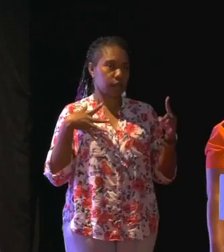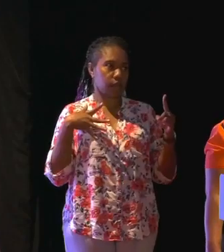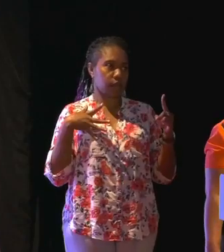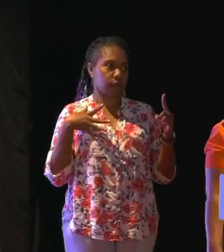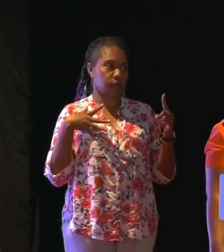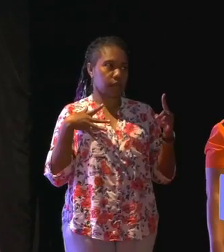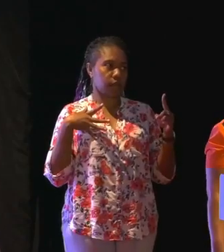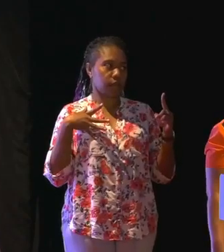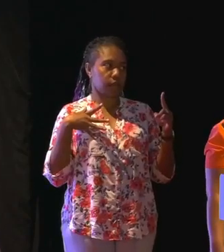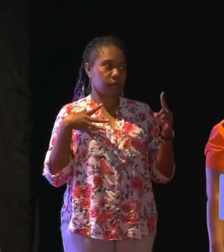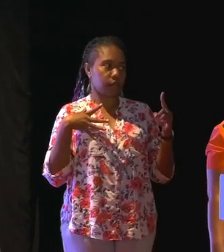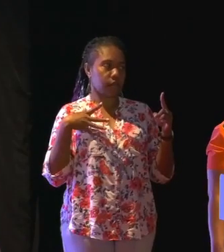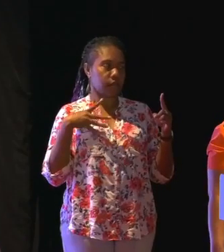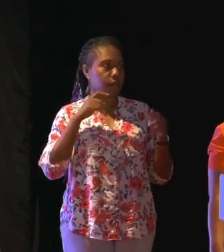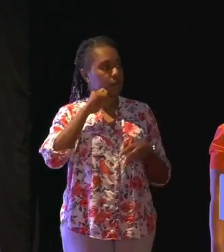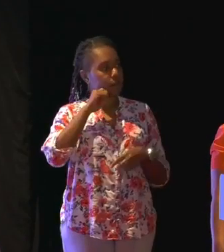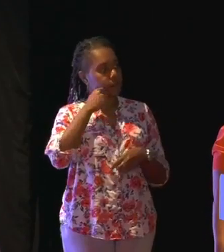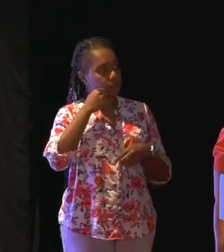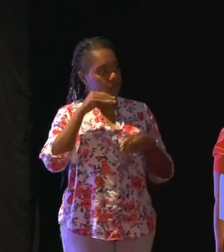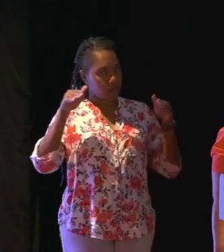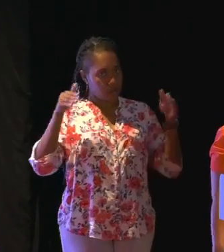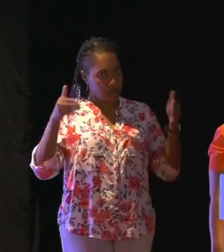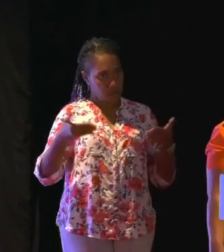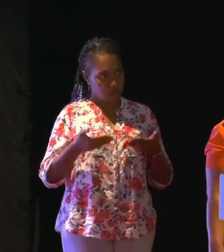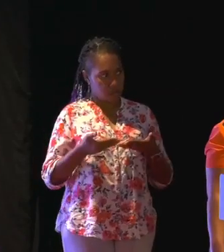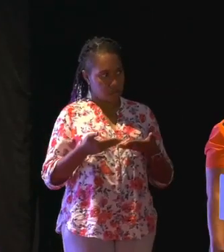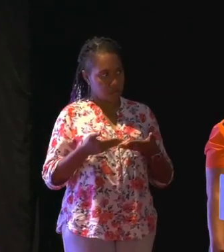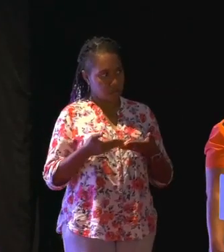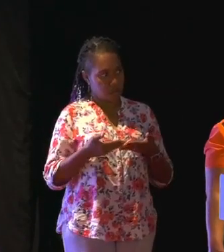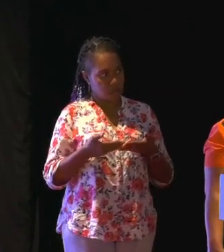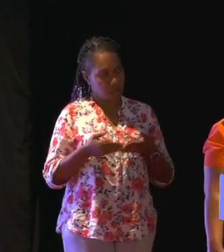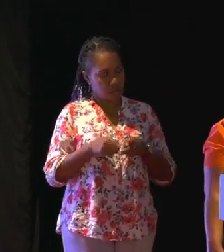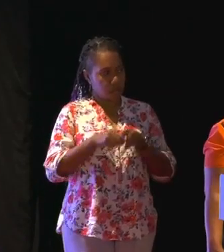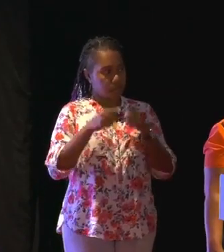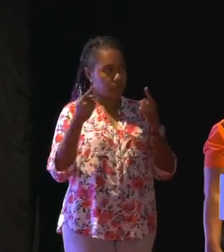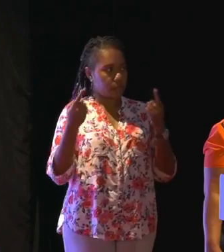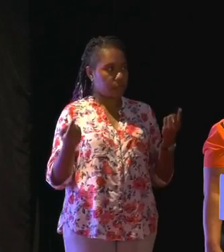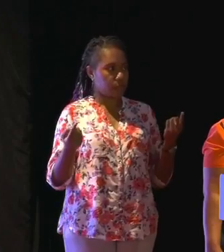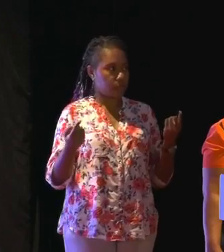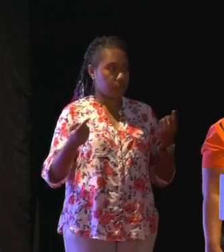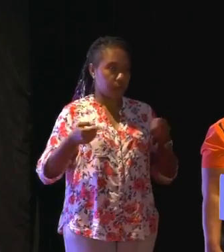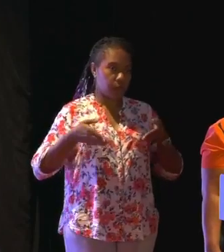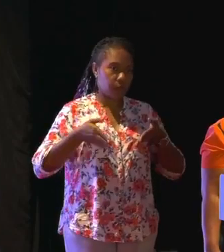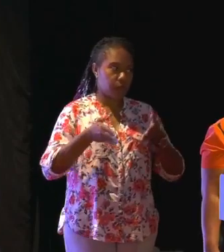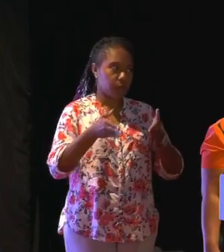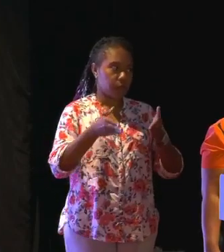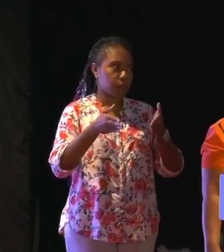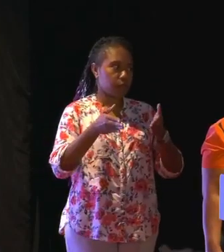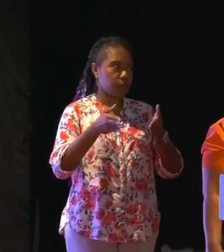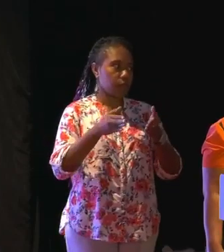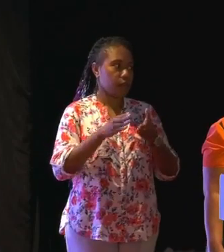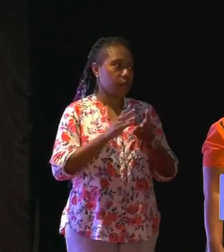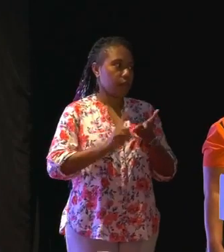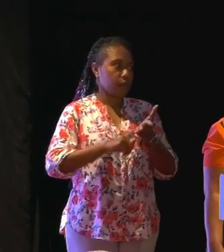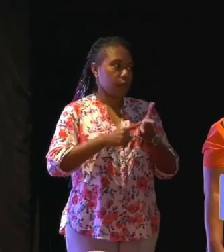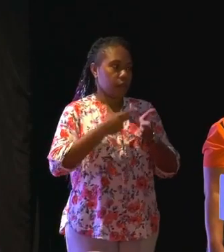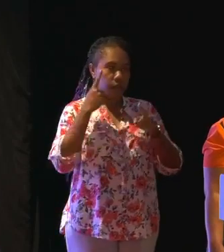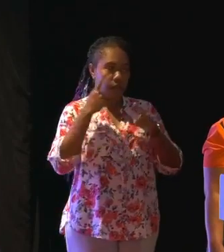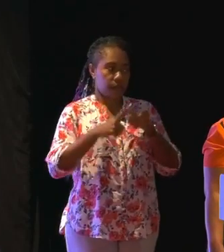I will be introducing to you the various methods of tax payments that is done in IRC.